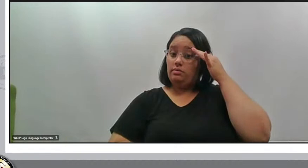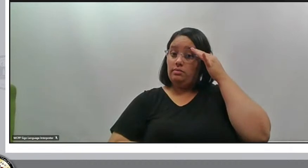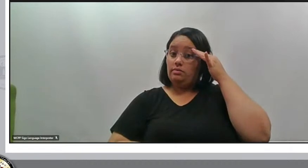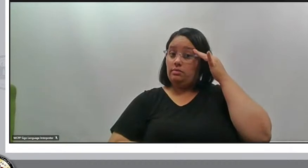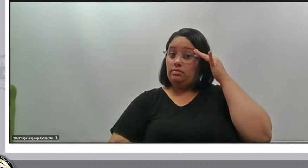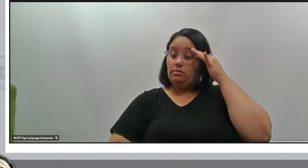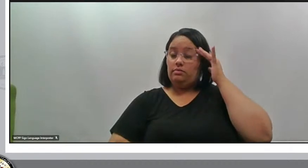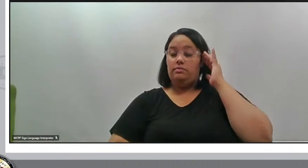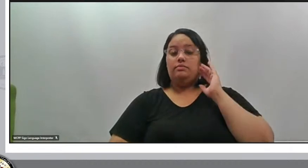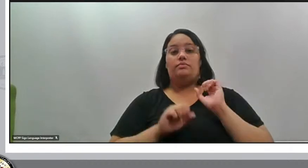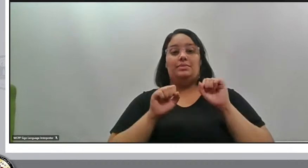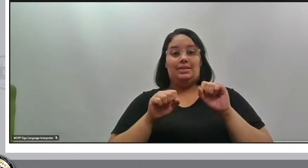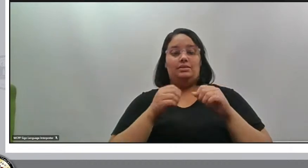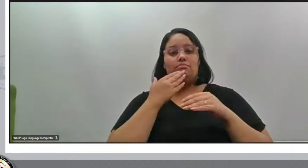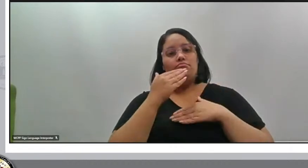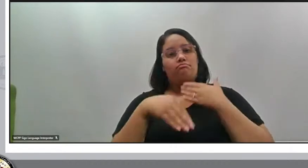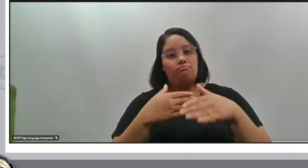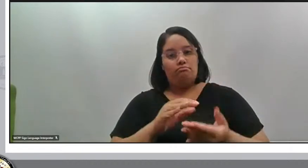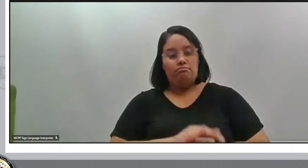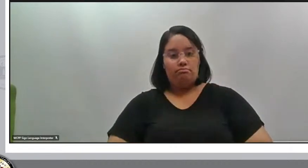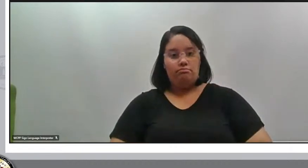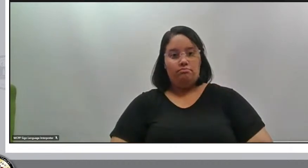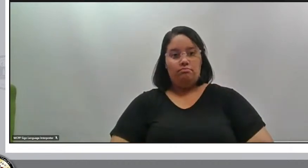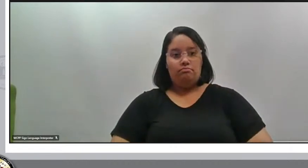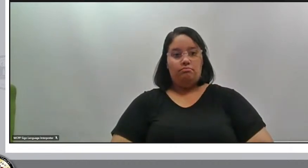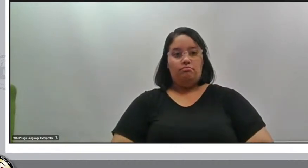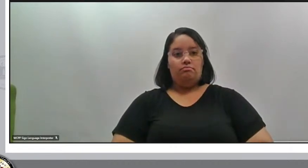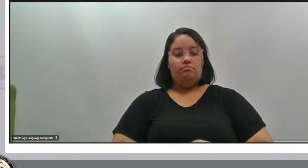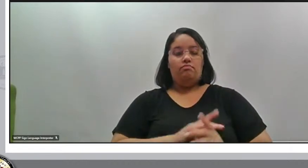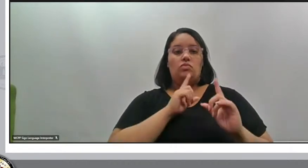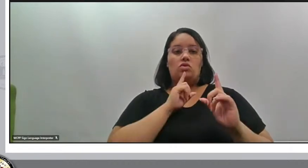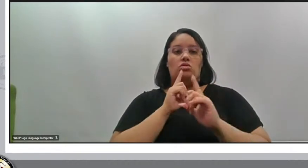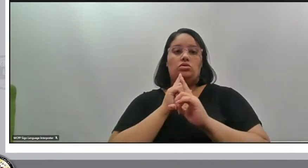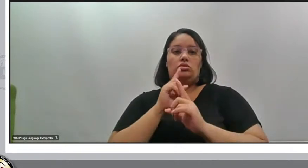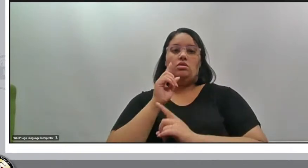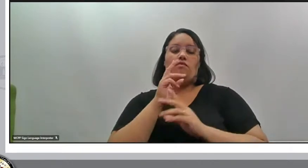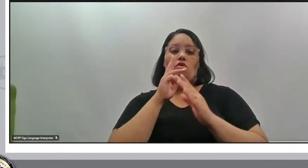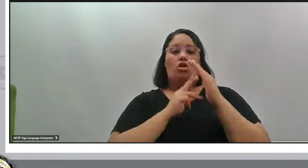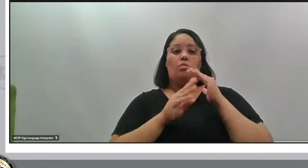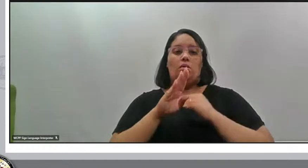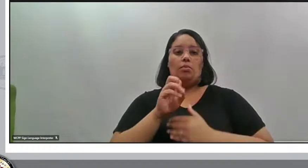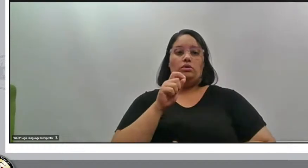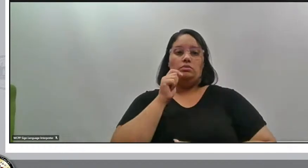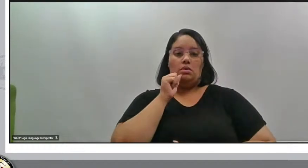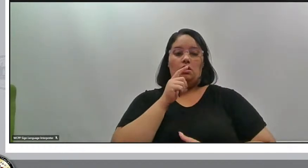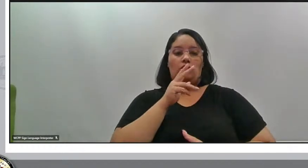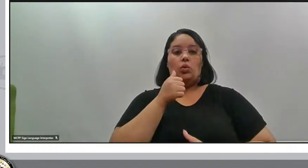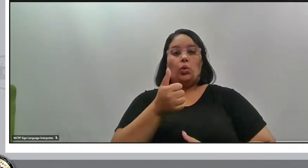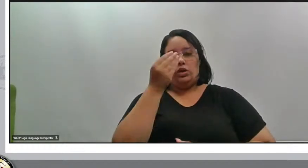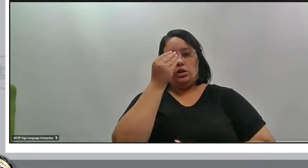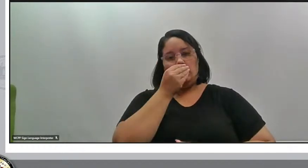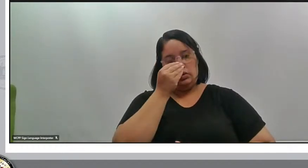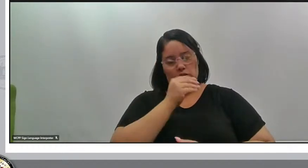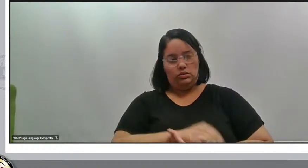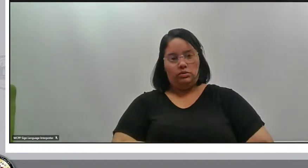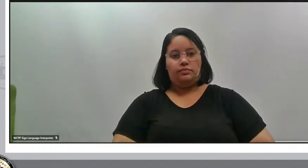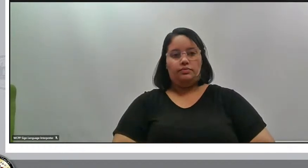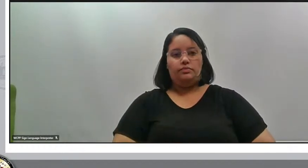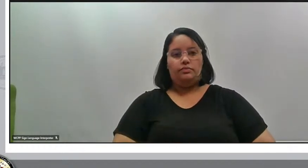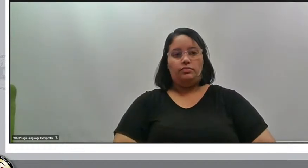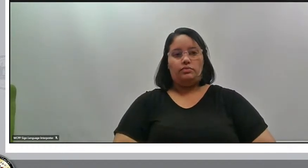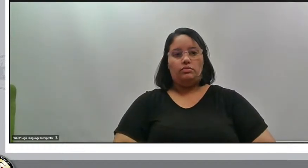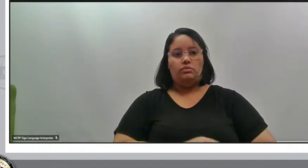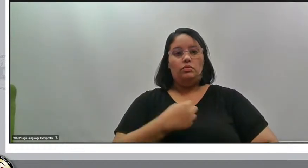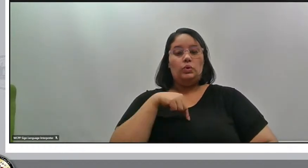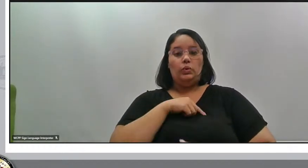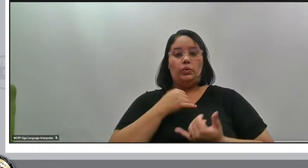Yes, please go ahead. The answer to Honorable Bosman is I've got good news for Honorable Bosman. We are